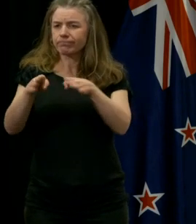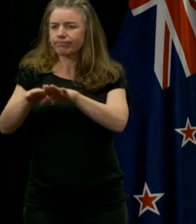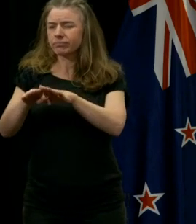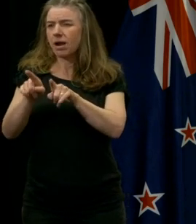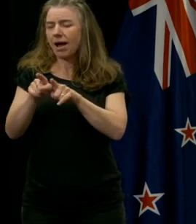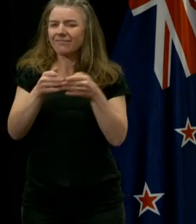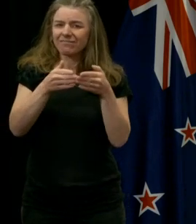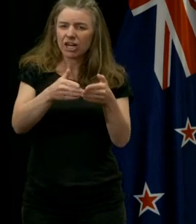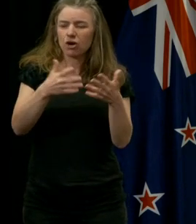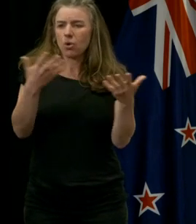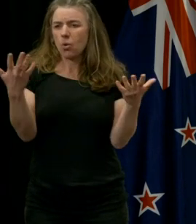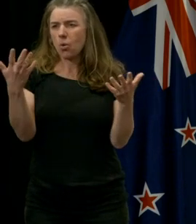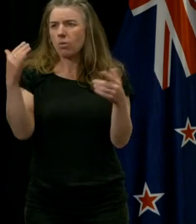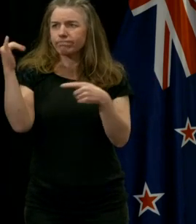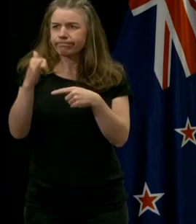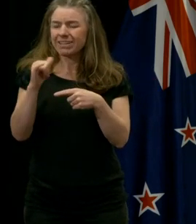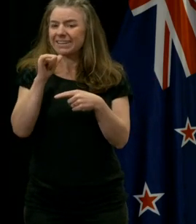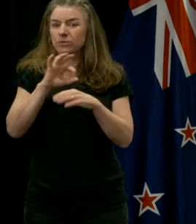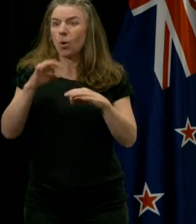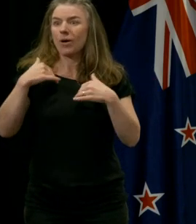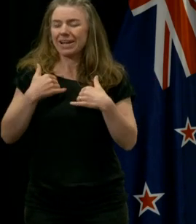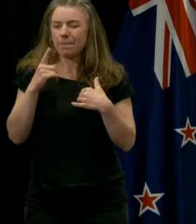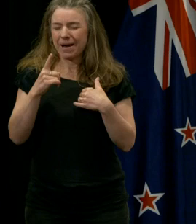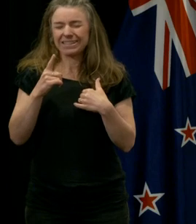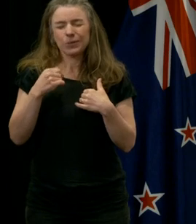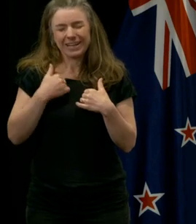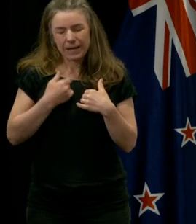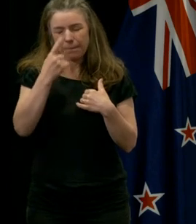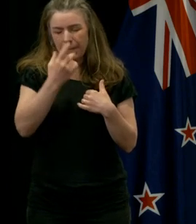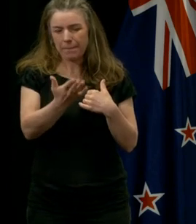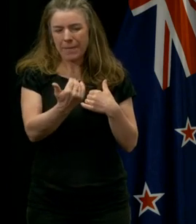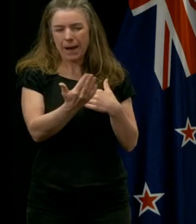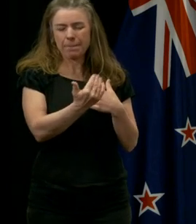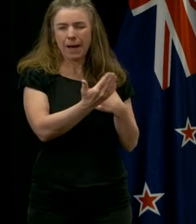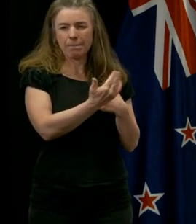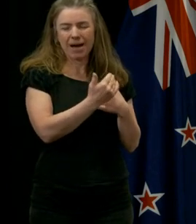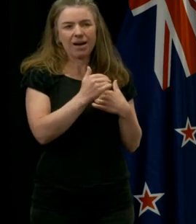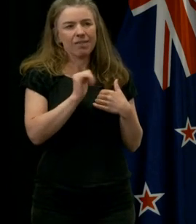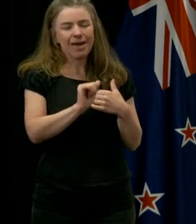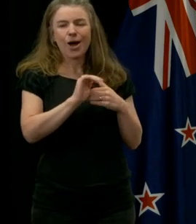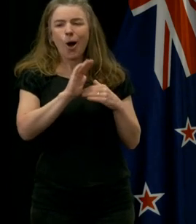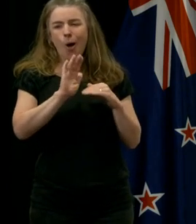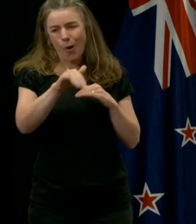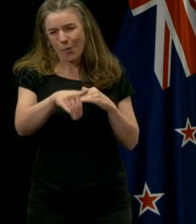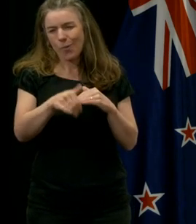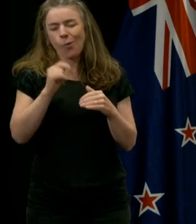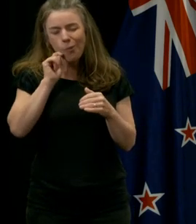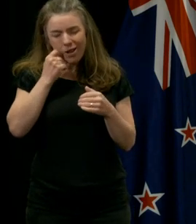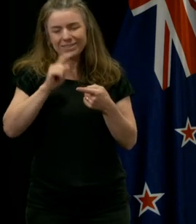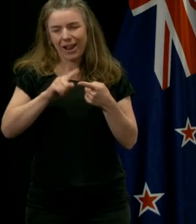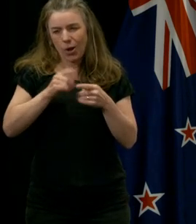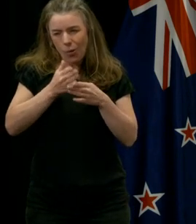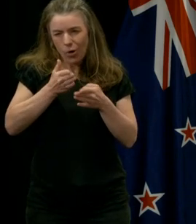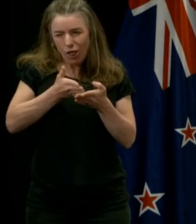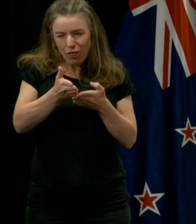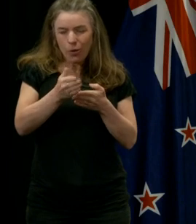that unnecessary travel, but we accept we've got to get people back to their place of residence. So we'll work through that. We'll work